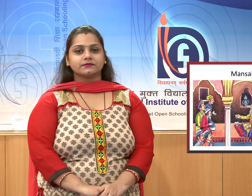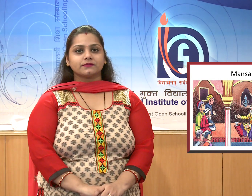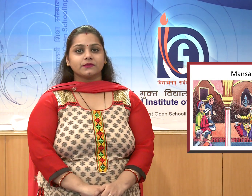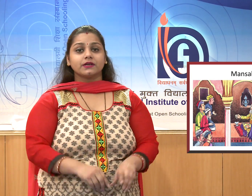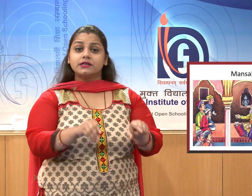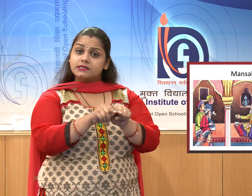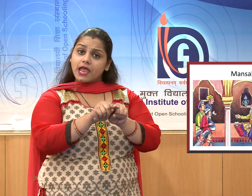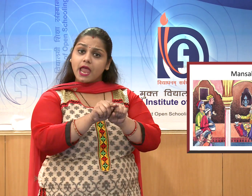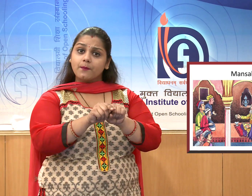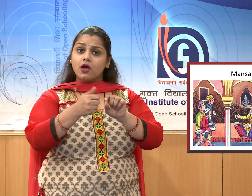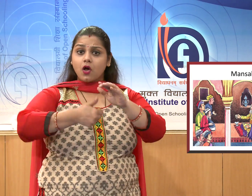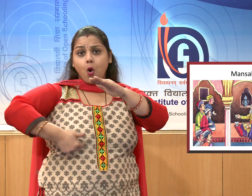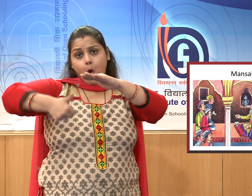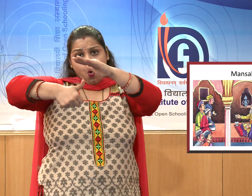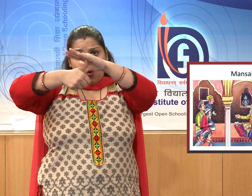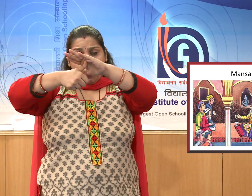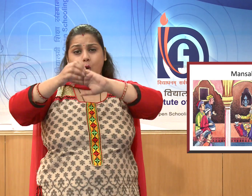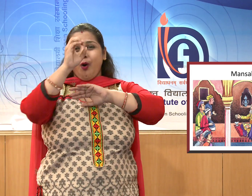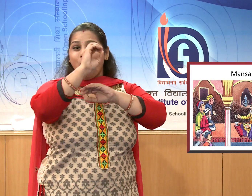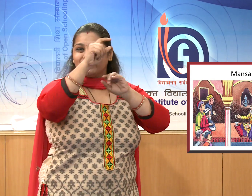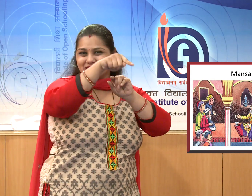according to the position of the officers